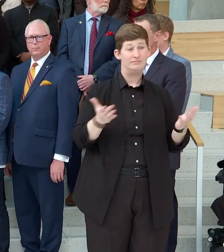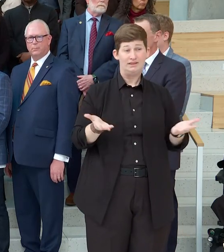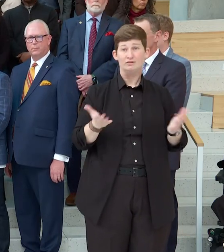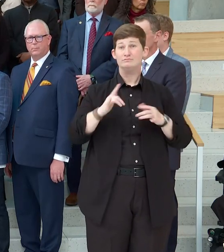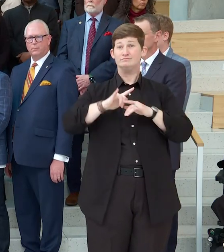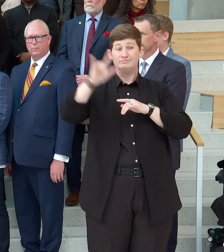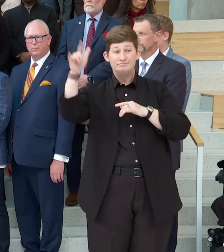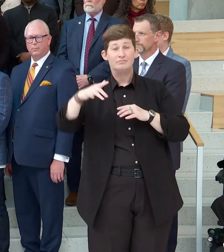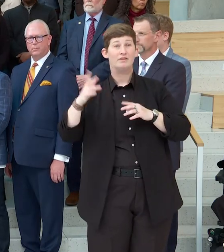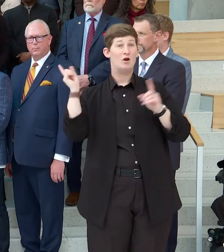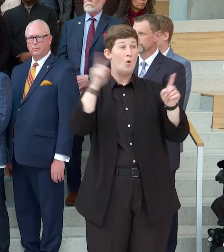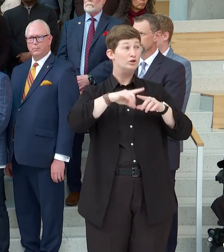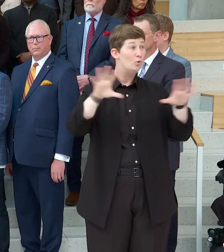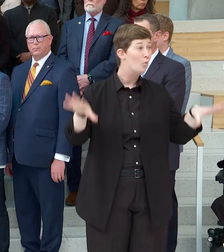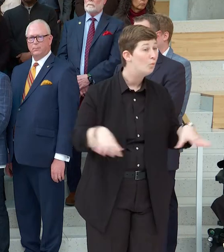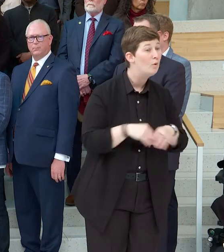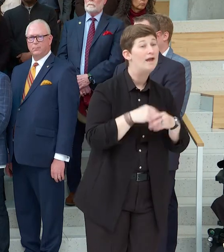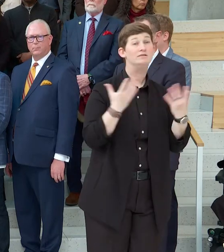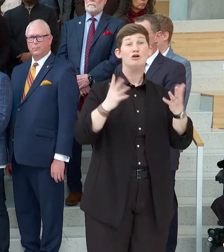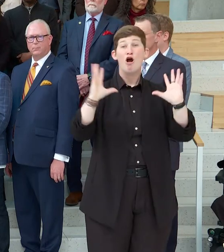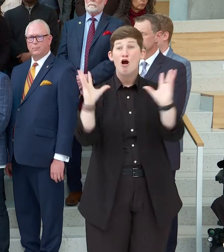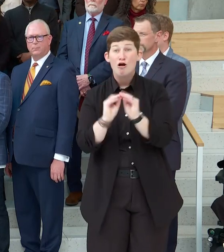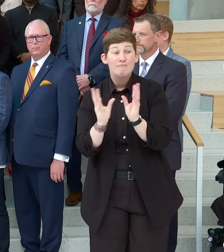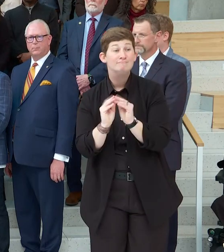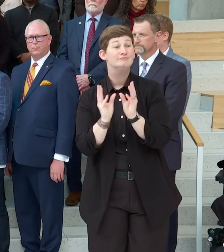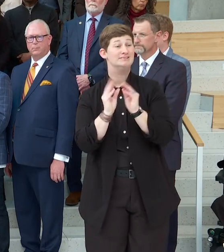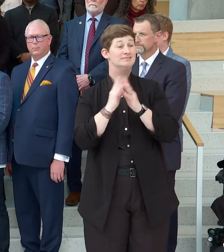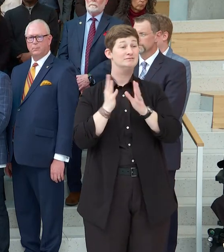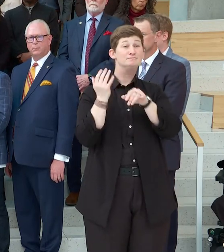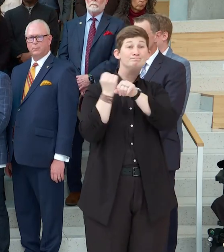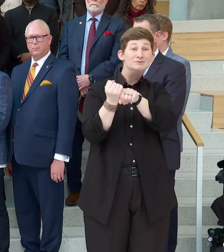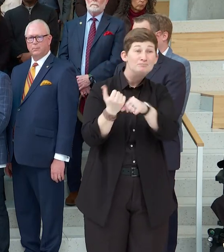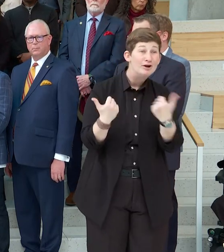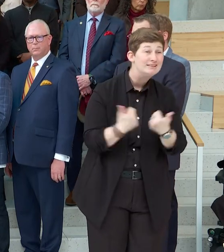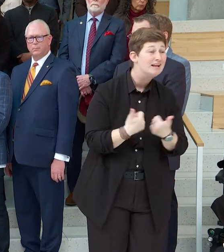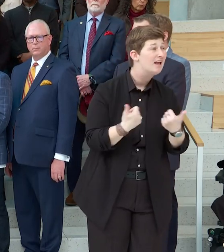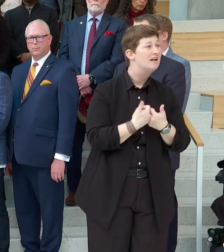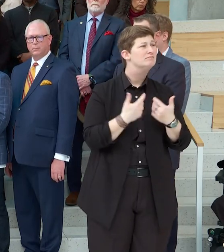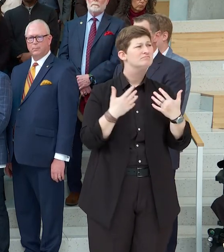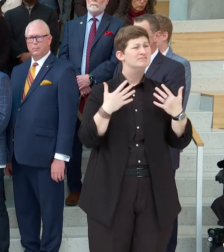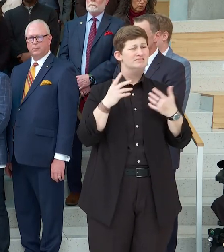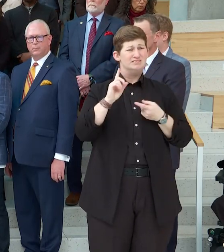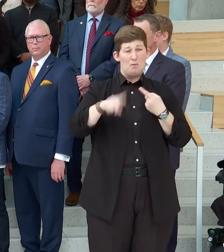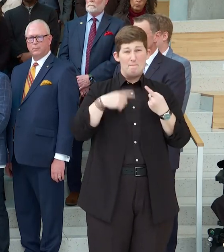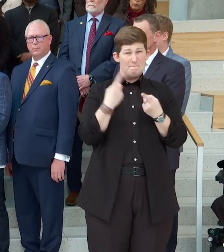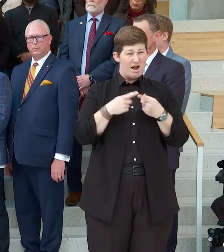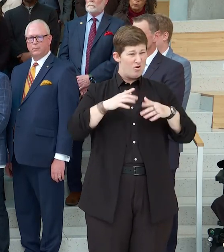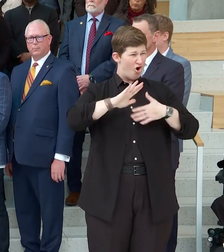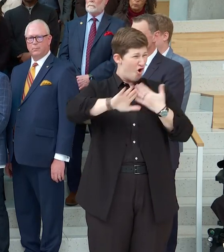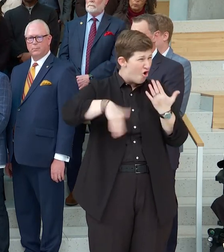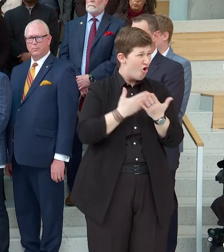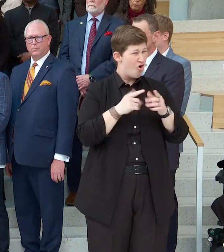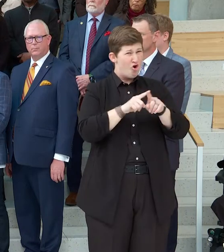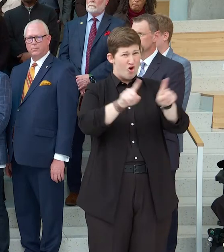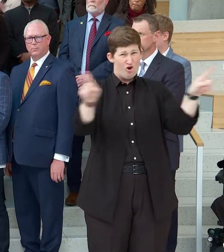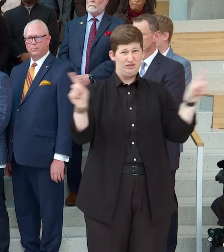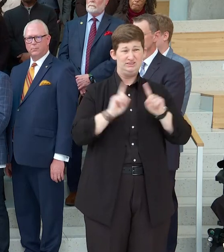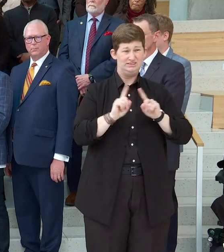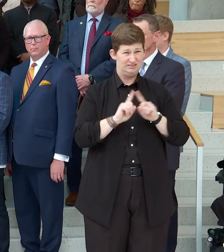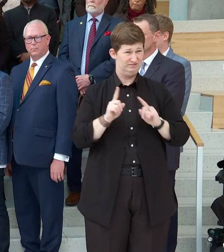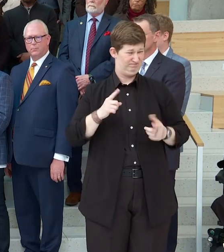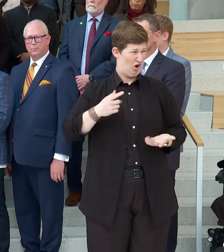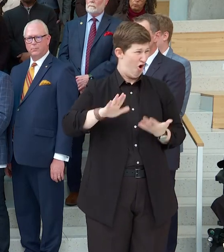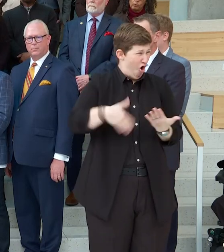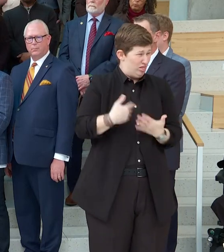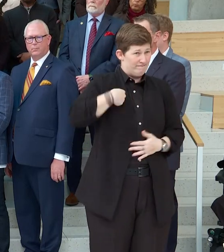wedding or a convention or a major event or a ball game. This is about all of us. And importantly,